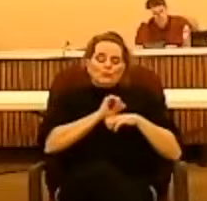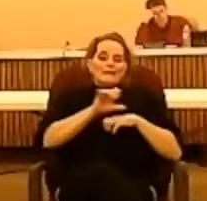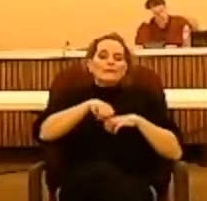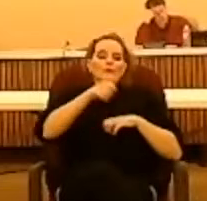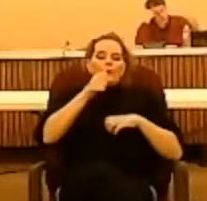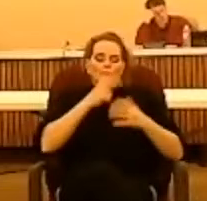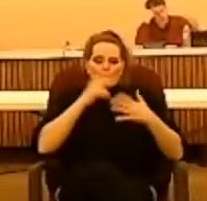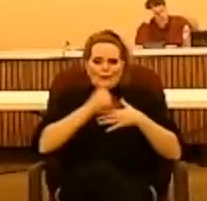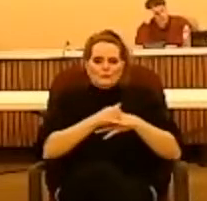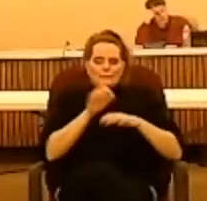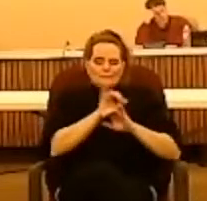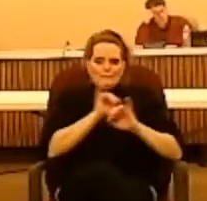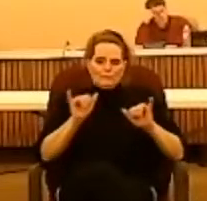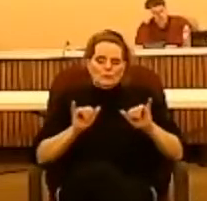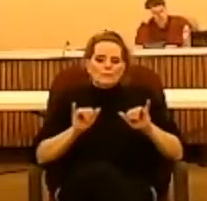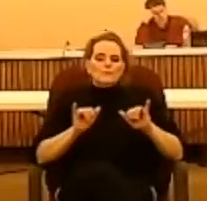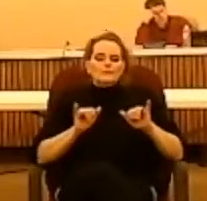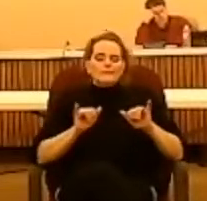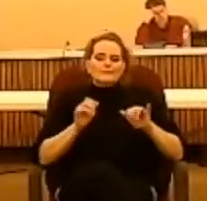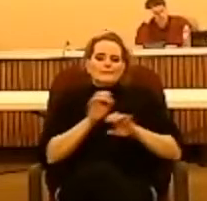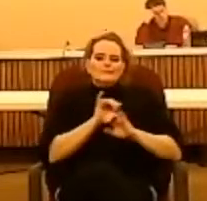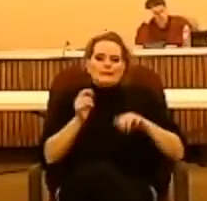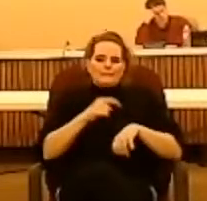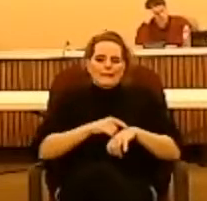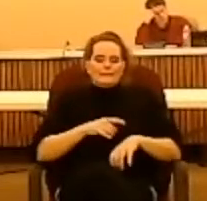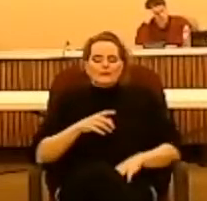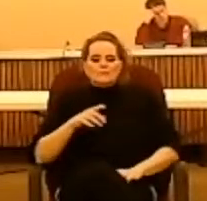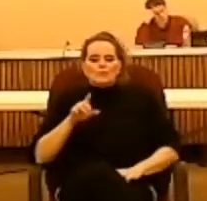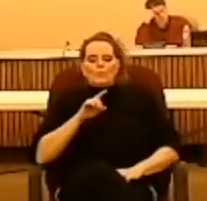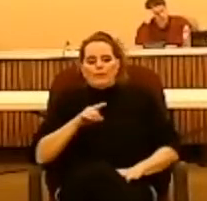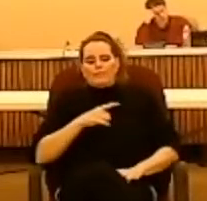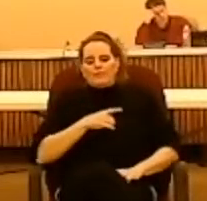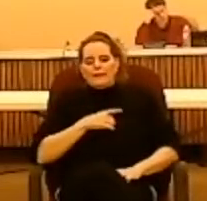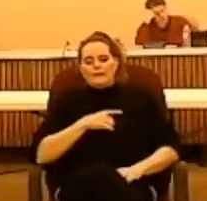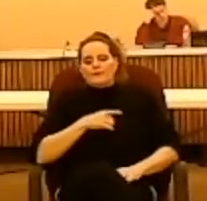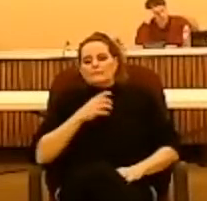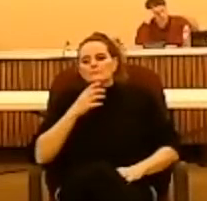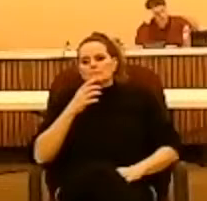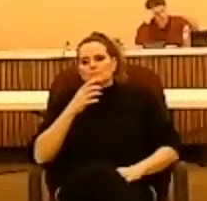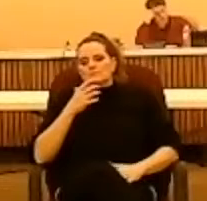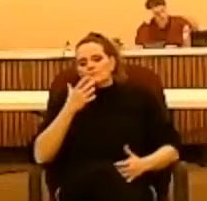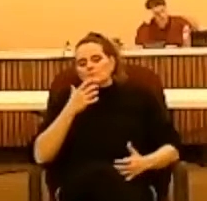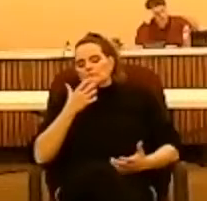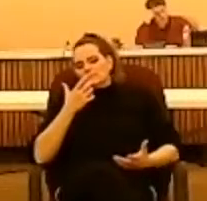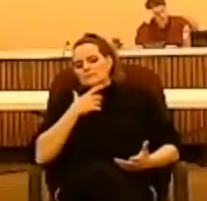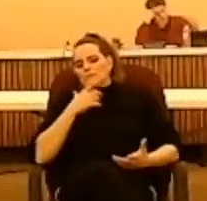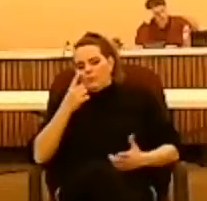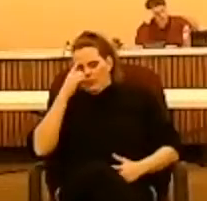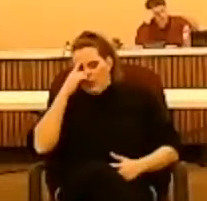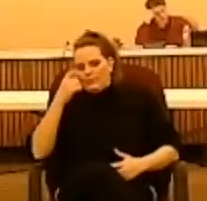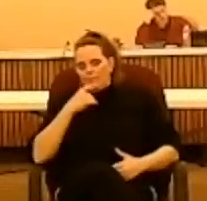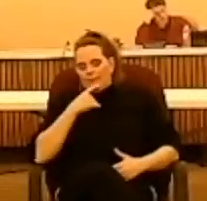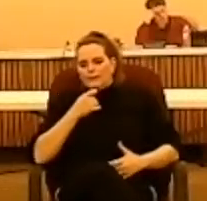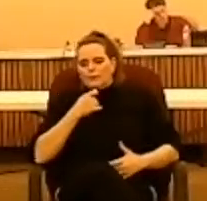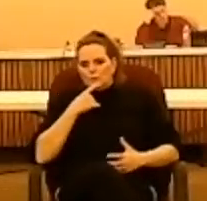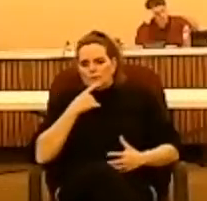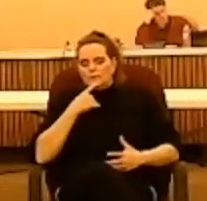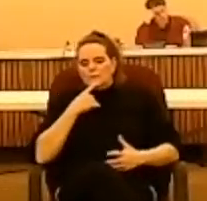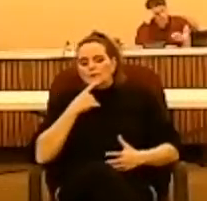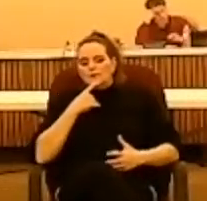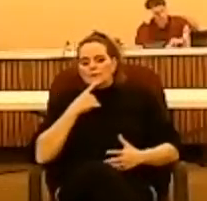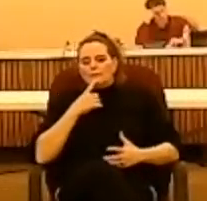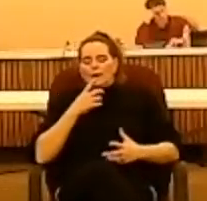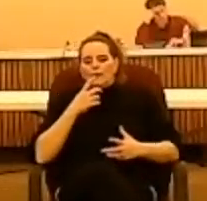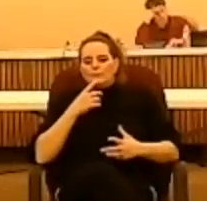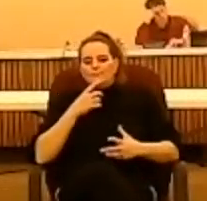similar around the same time. And so they believed that they could achieve some economies of scale, and that's how they were able to get their bid price below. If you